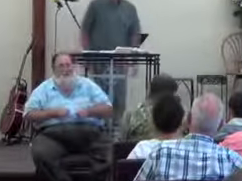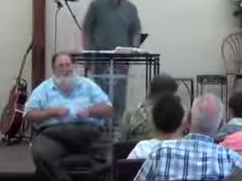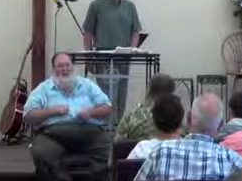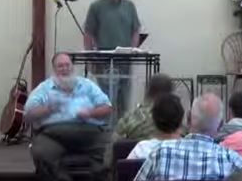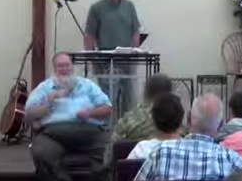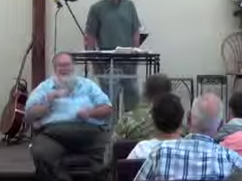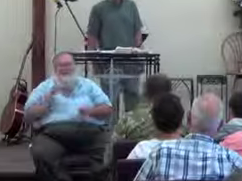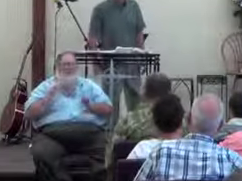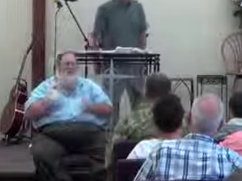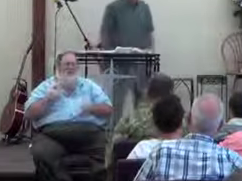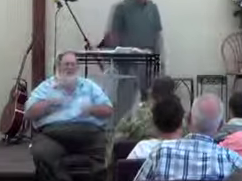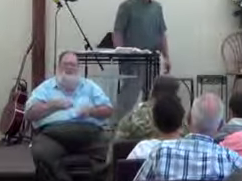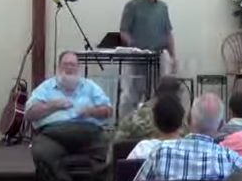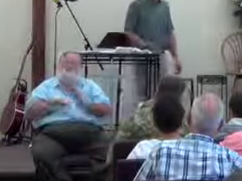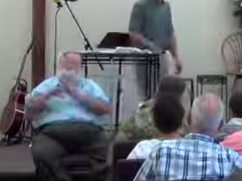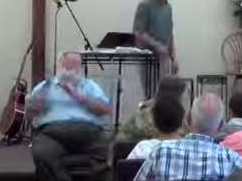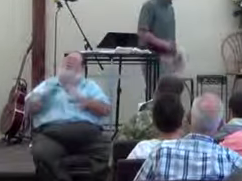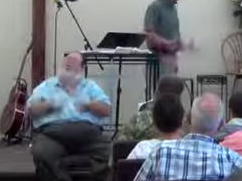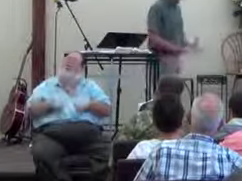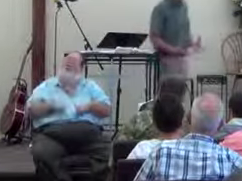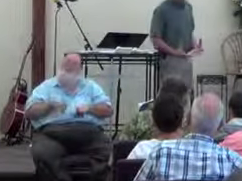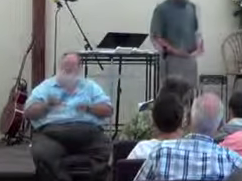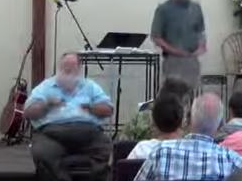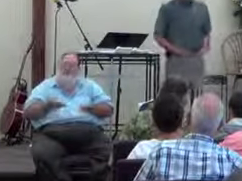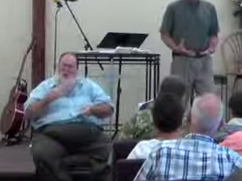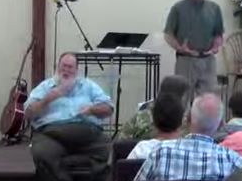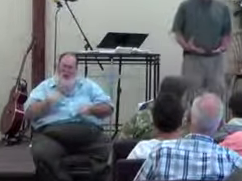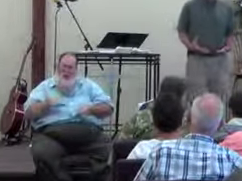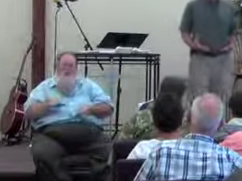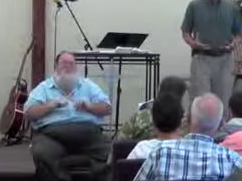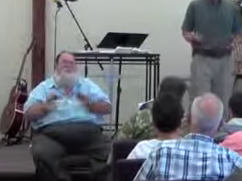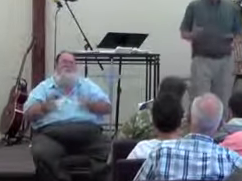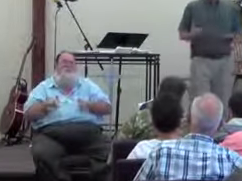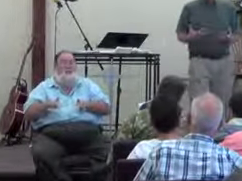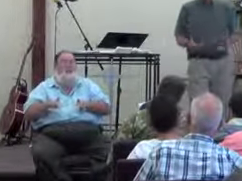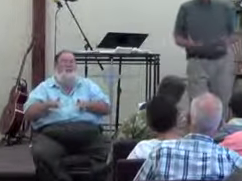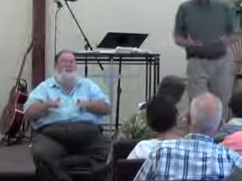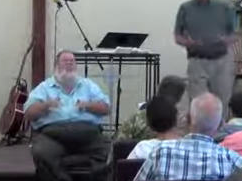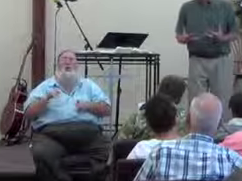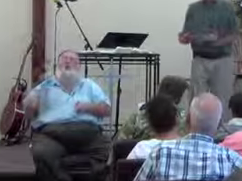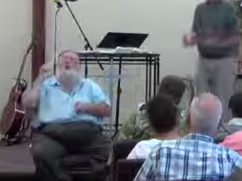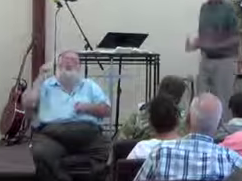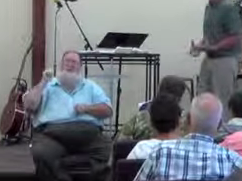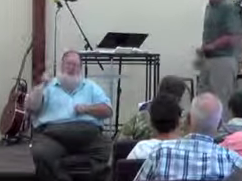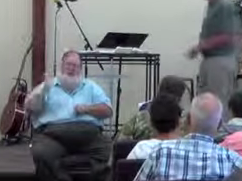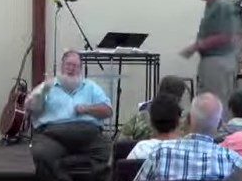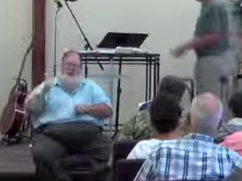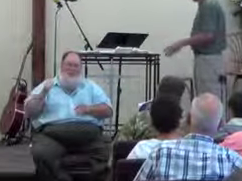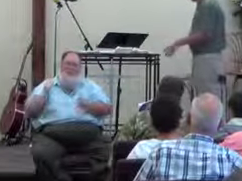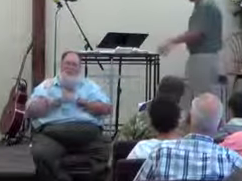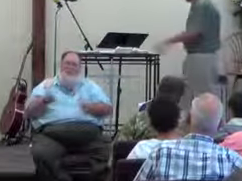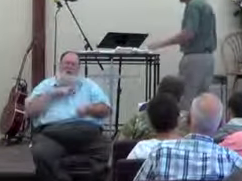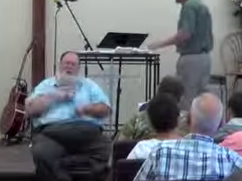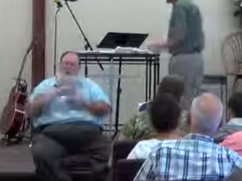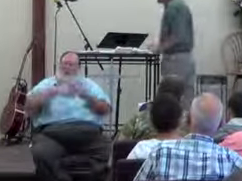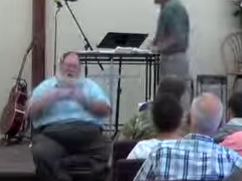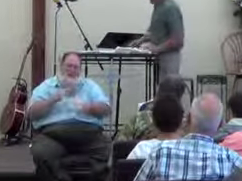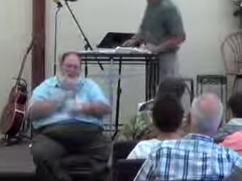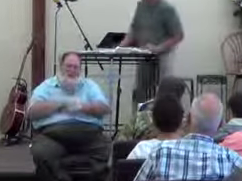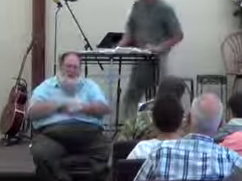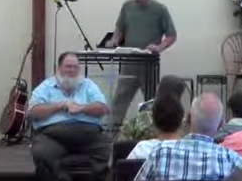when things get bad, but someone that's there all the time. We don't need to get puffed up. We don't need